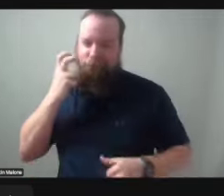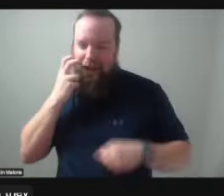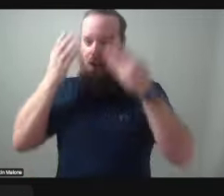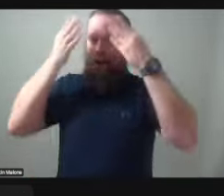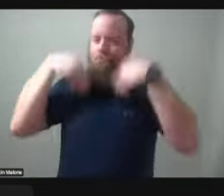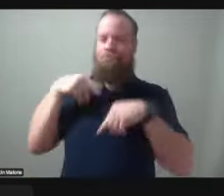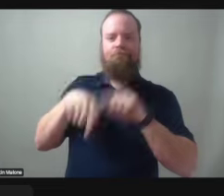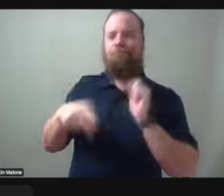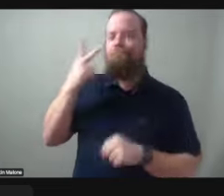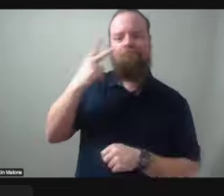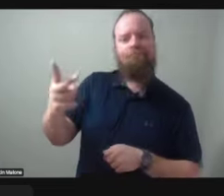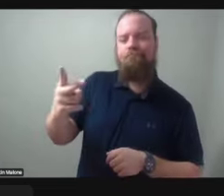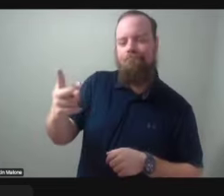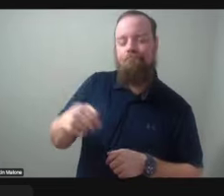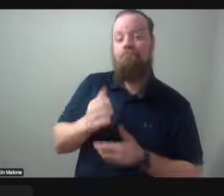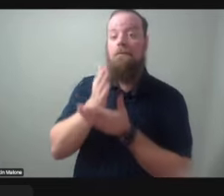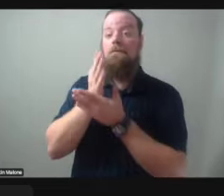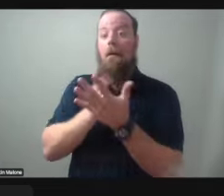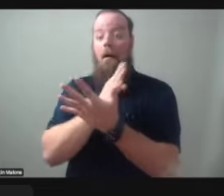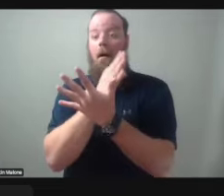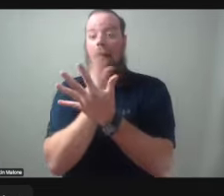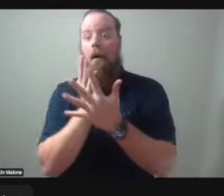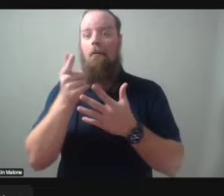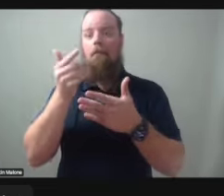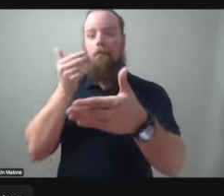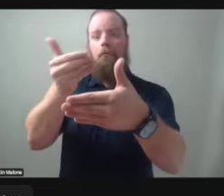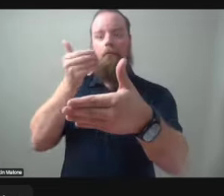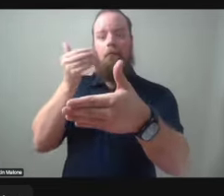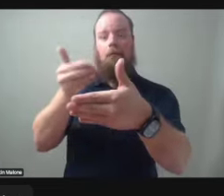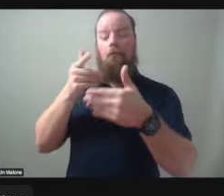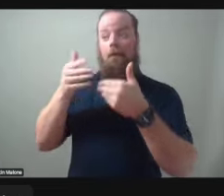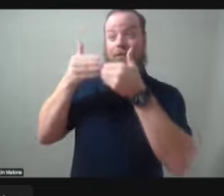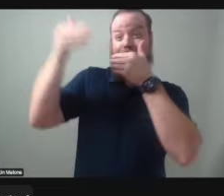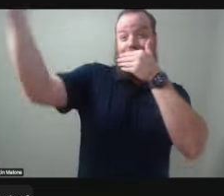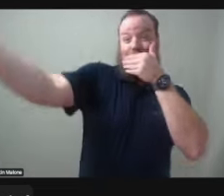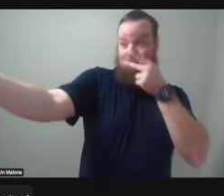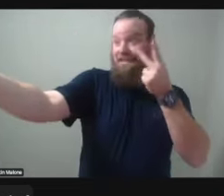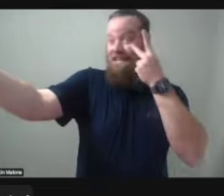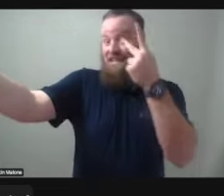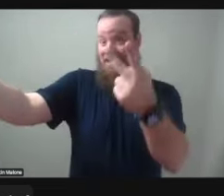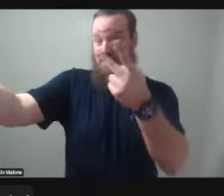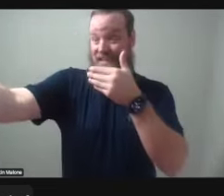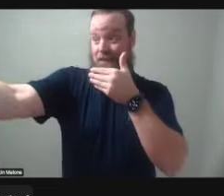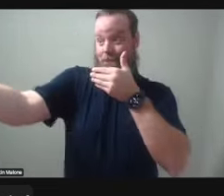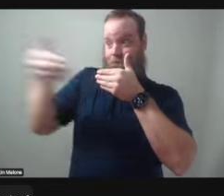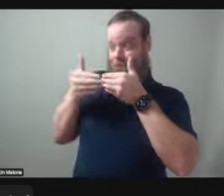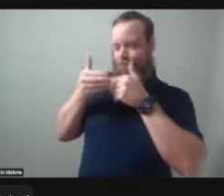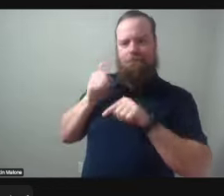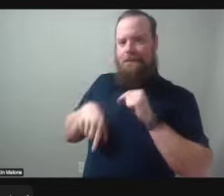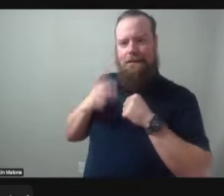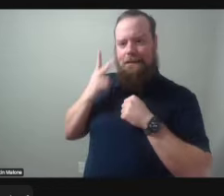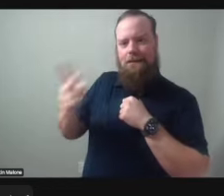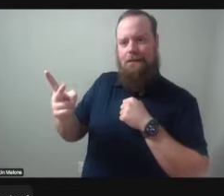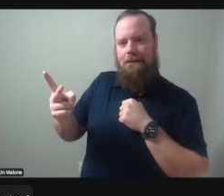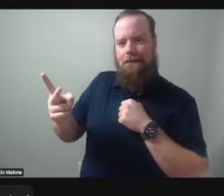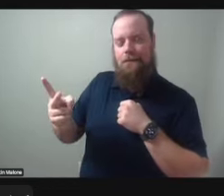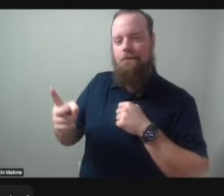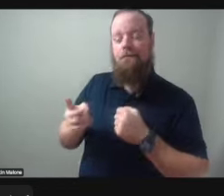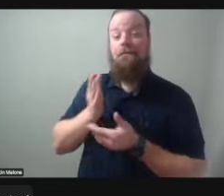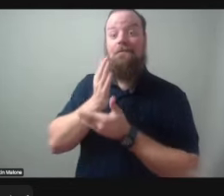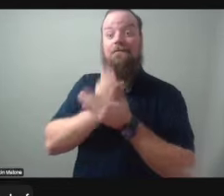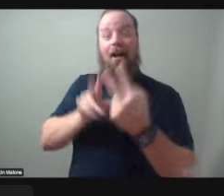just like in all of the other categories here, there is a spectrum. Blindness in itself is also a spectrum. There are different